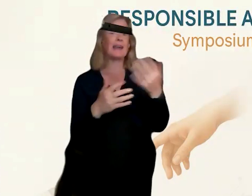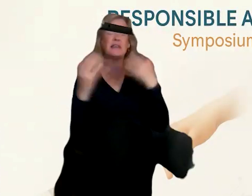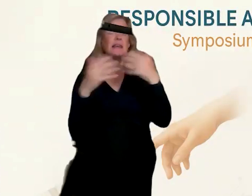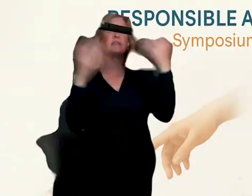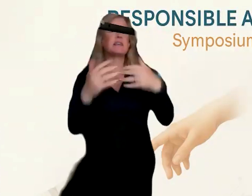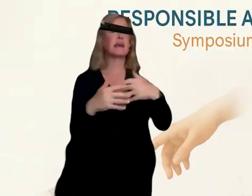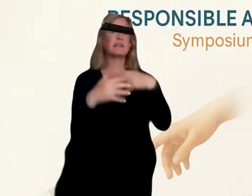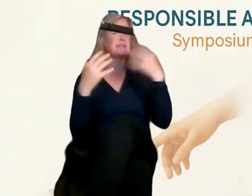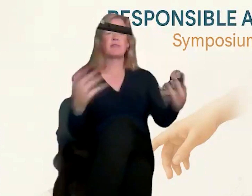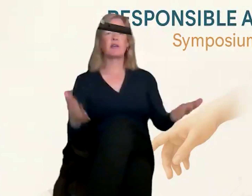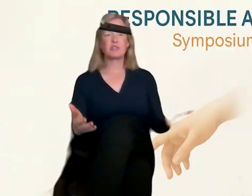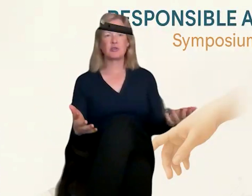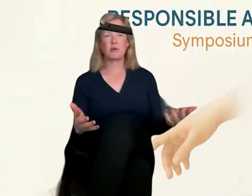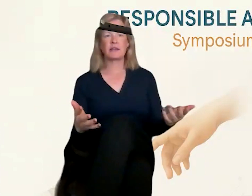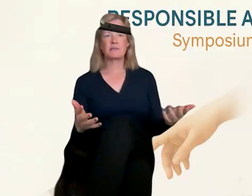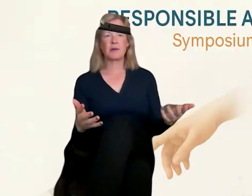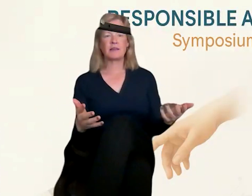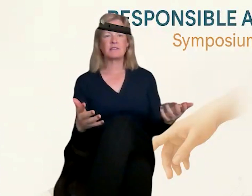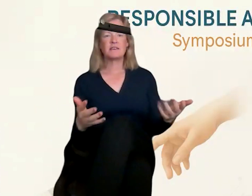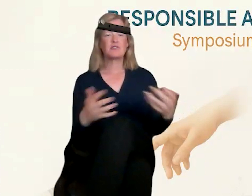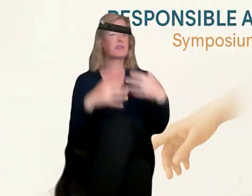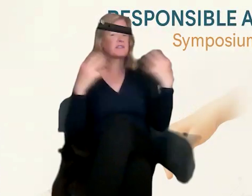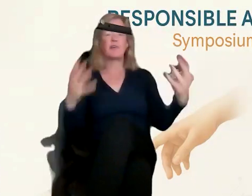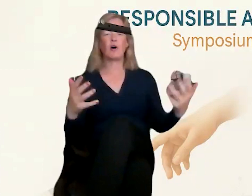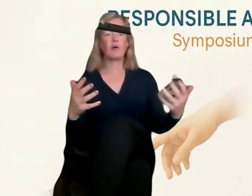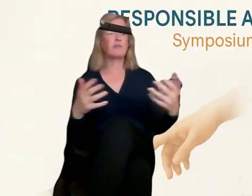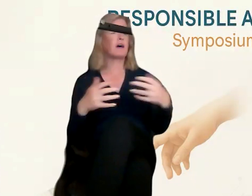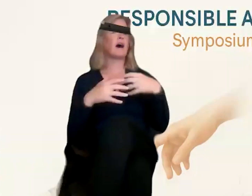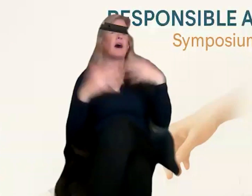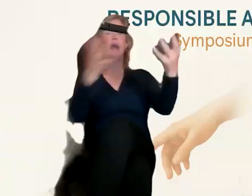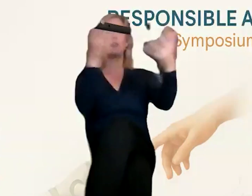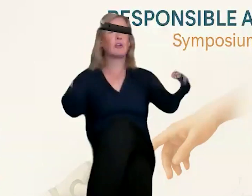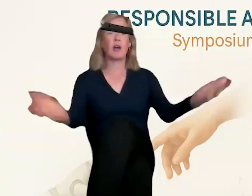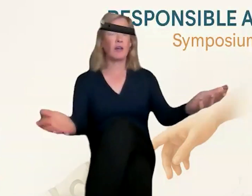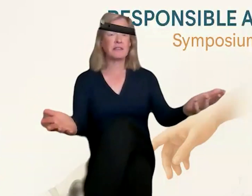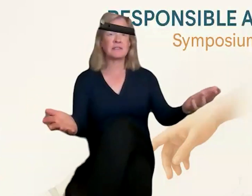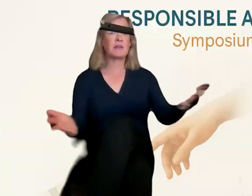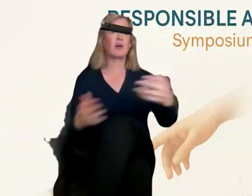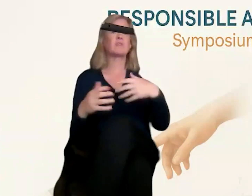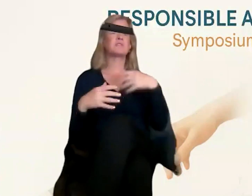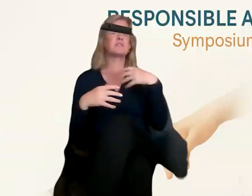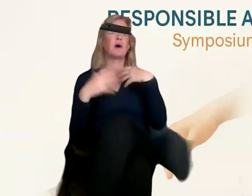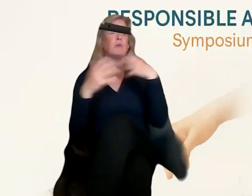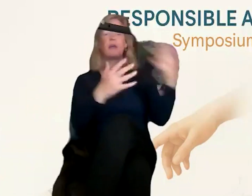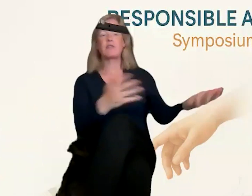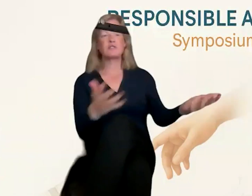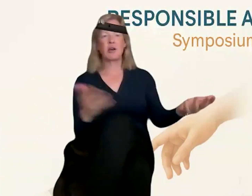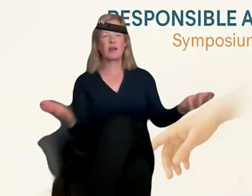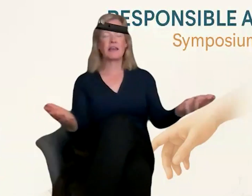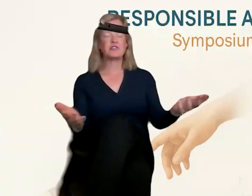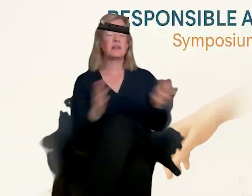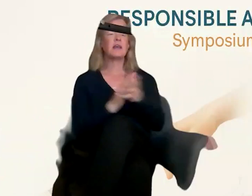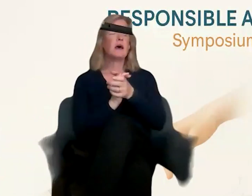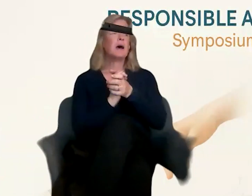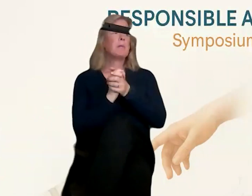say, even today, it's still very much a learning experience. So things evolve. I learn on these seminars, what others